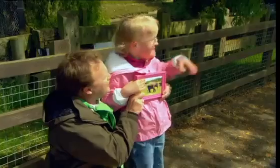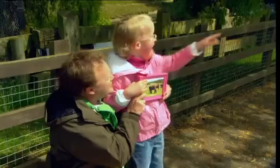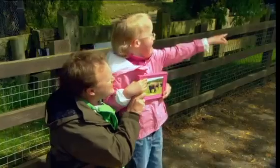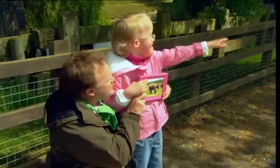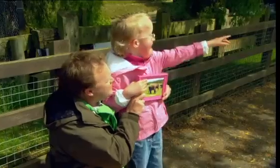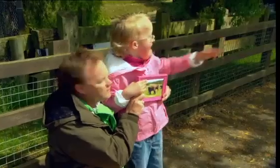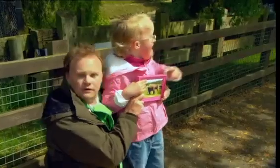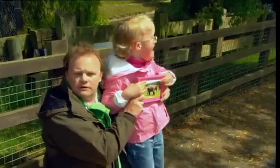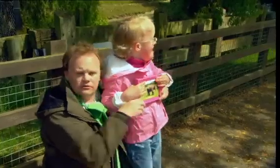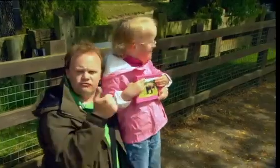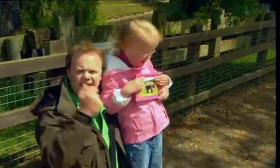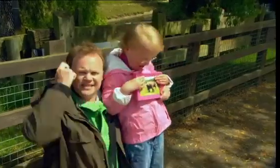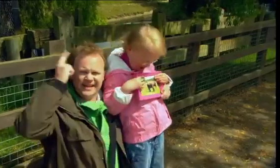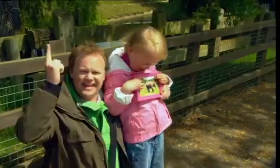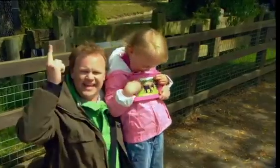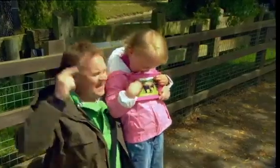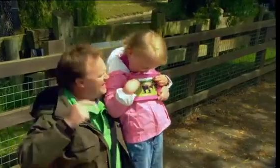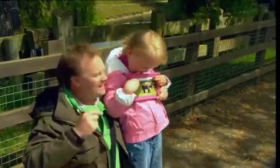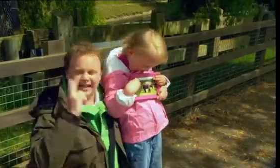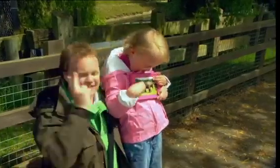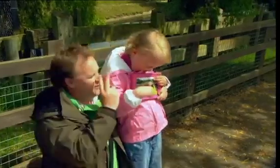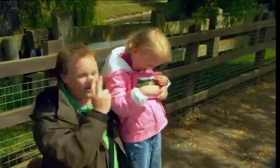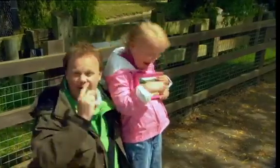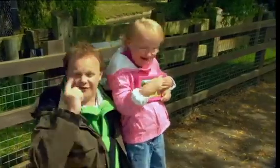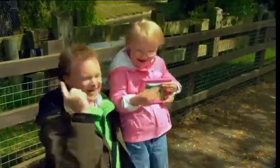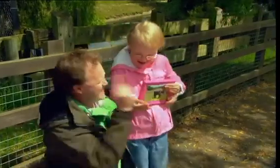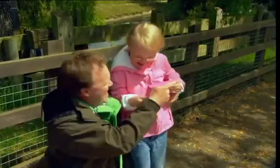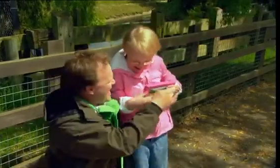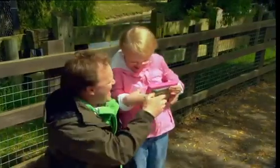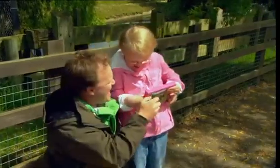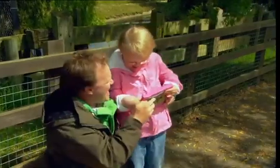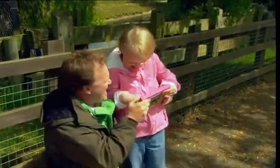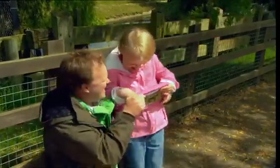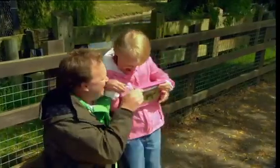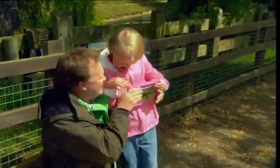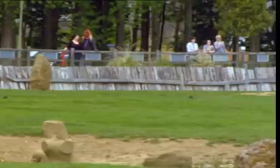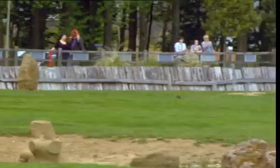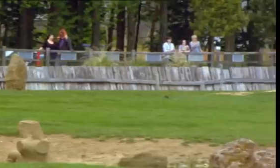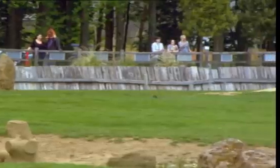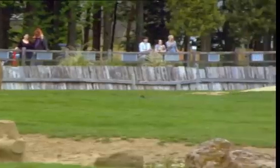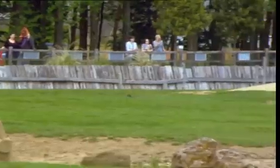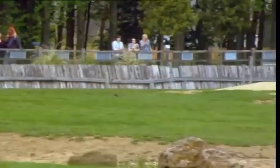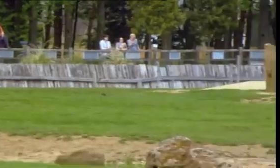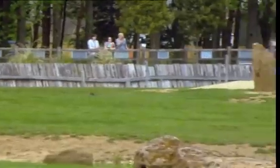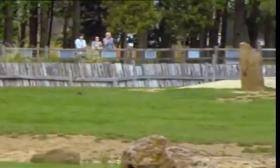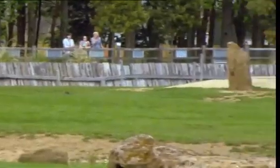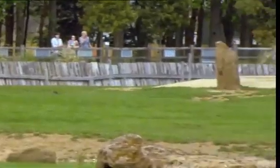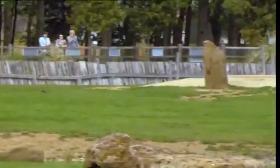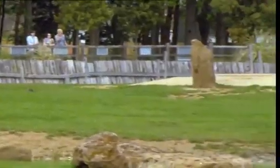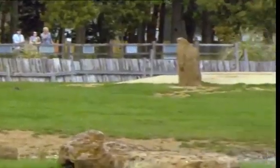elephant? There! Great idea. Let's look over there. Where's the elephant?